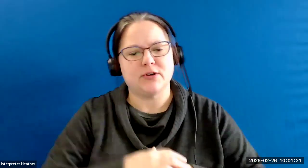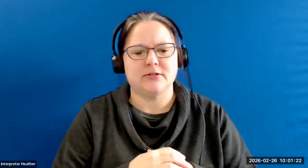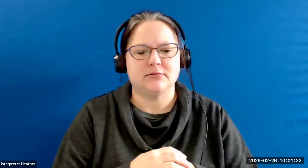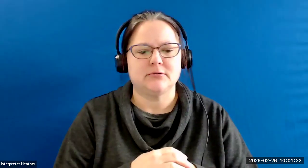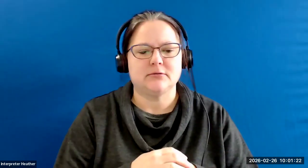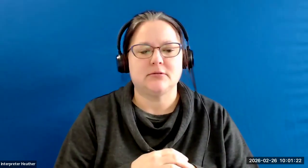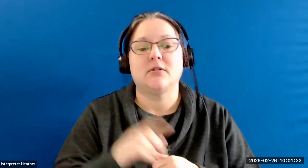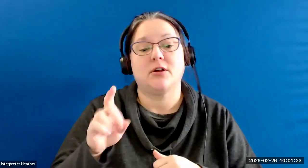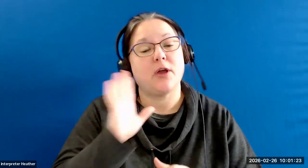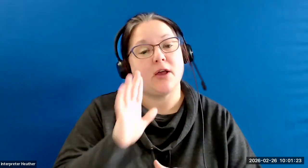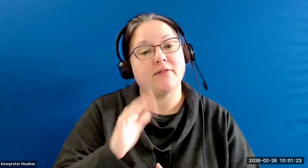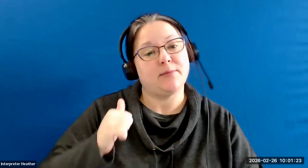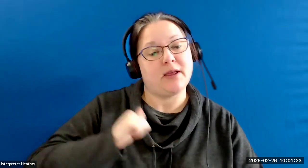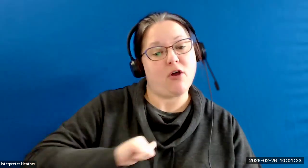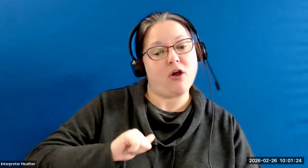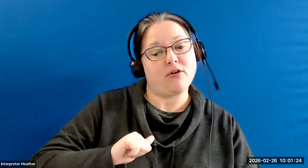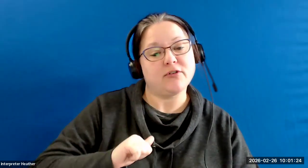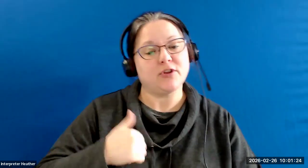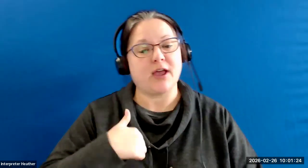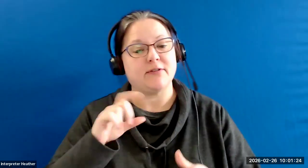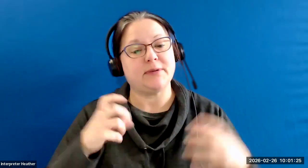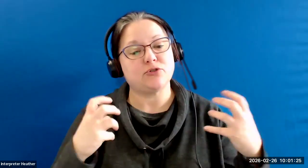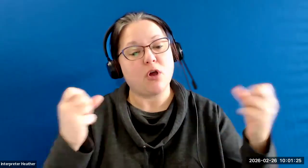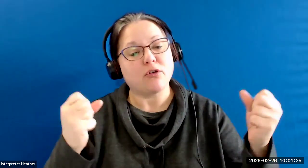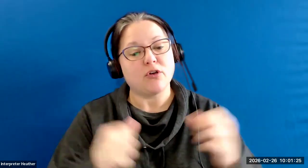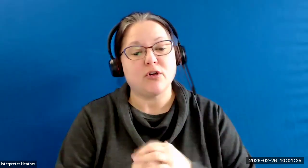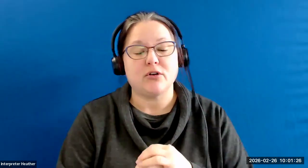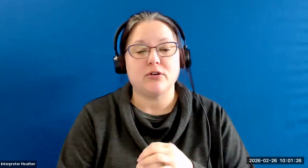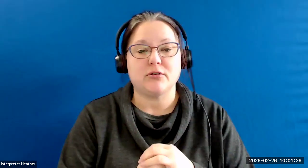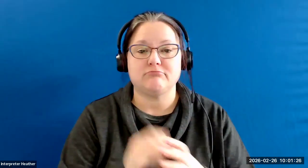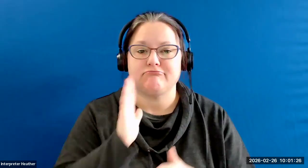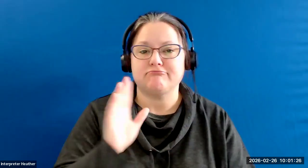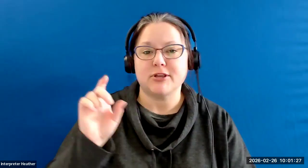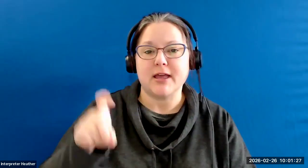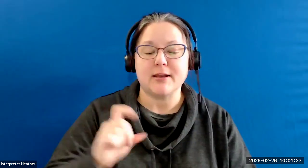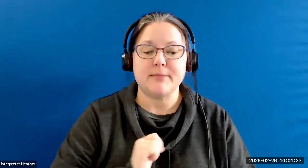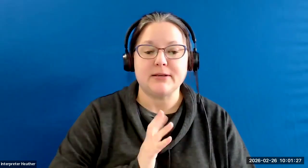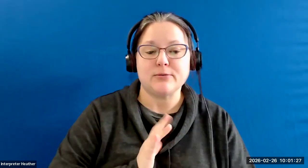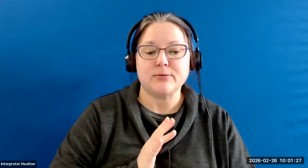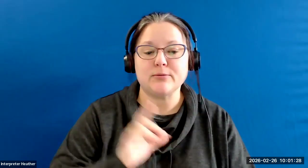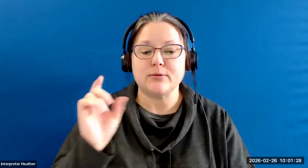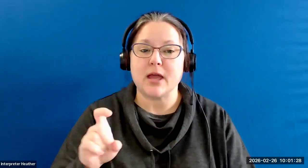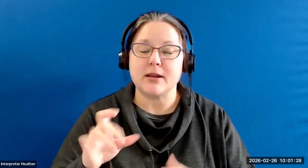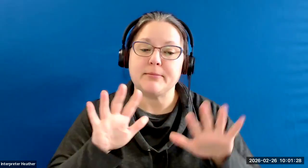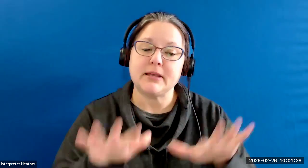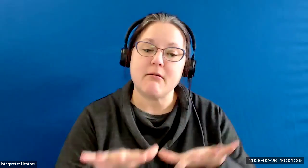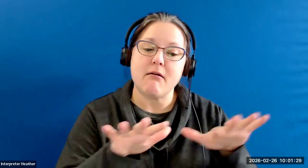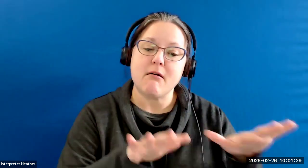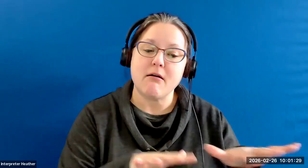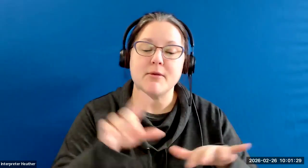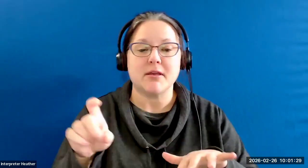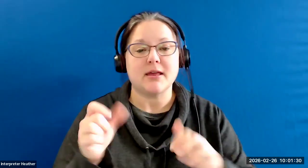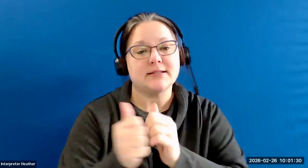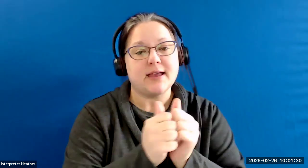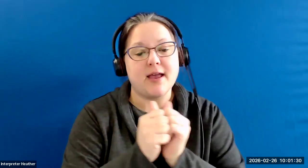gotta be hard, you gotta be tough, you gotta be stronger. You gotta be cool, you gotta be calm, you gotta